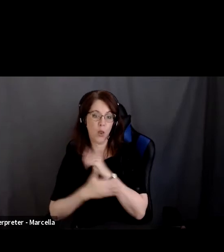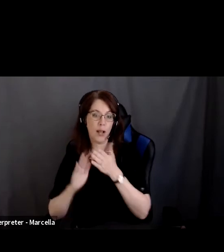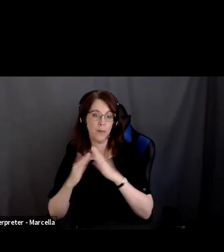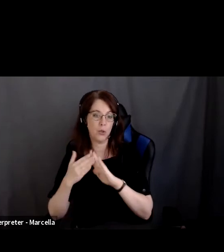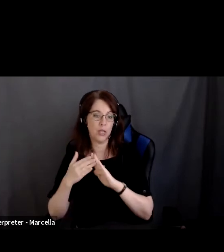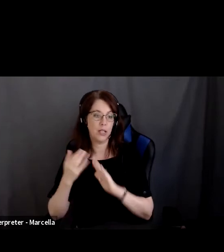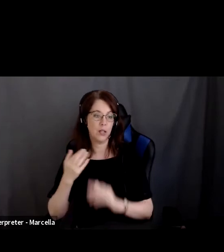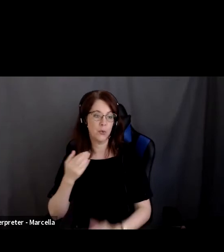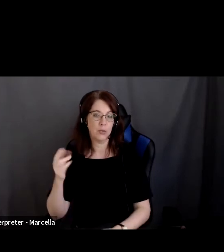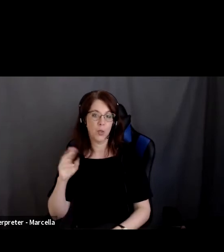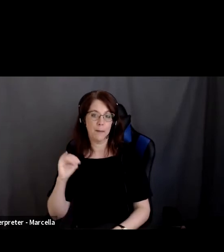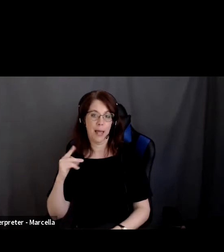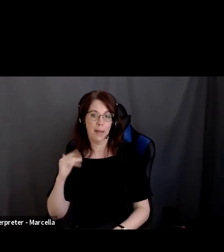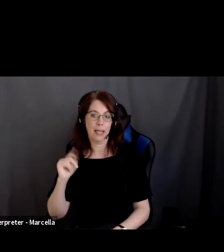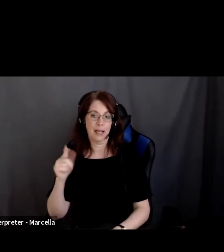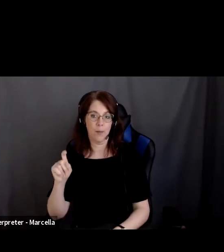resource mapping